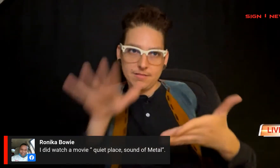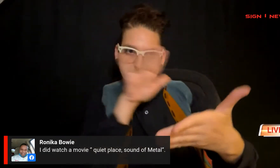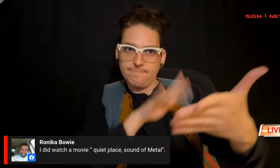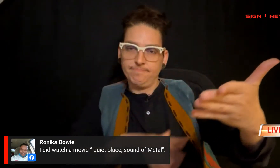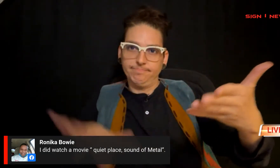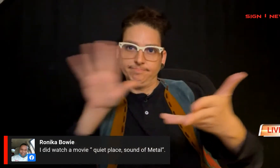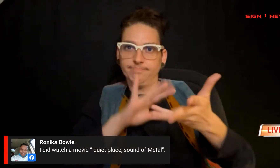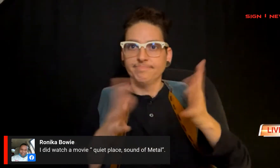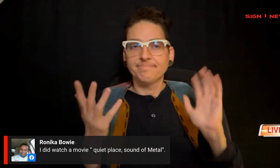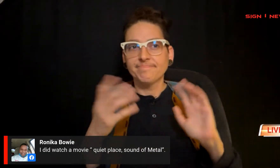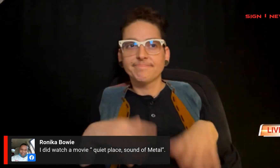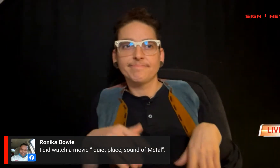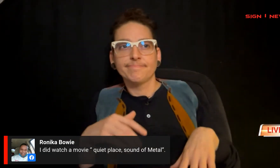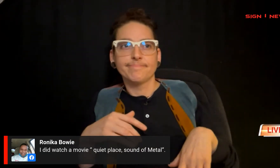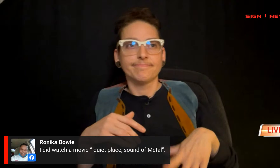frame?